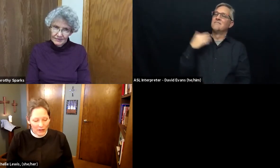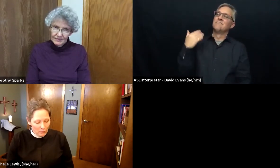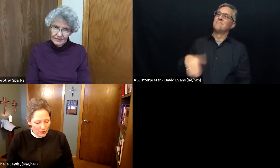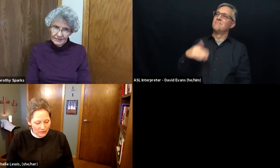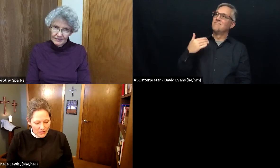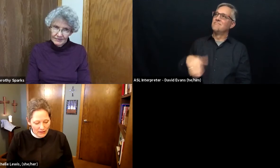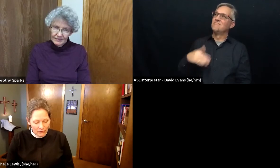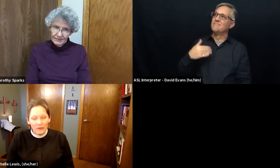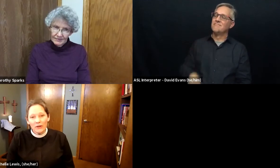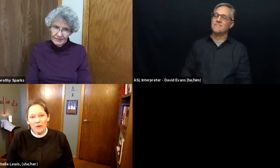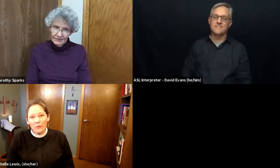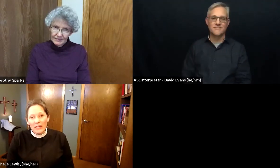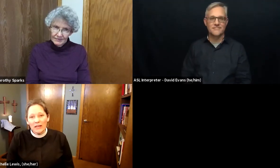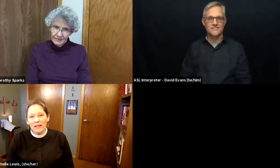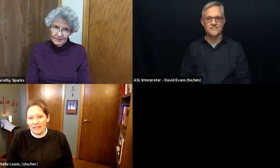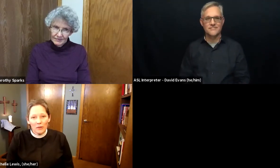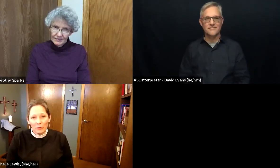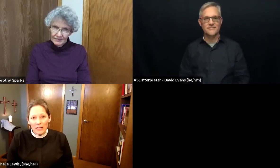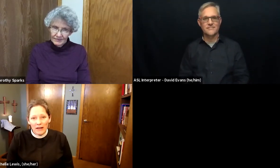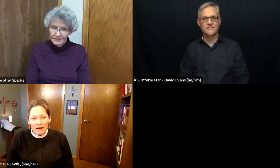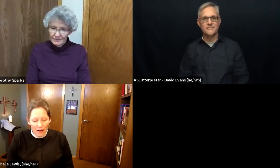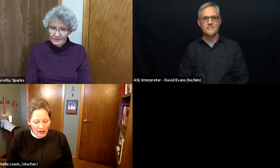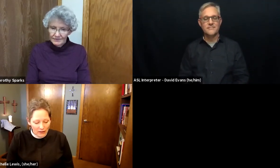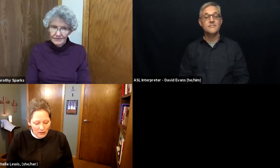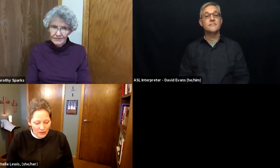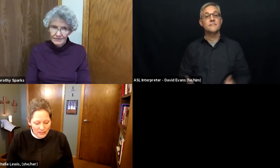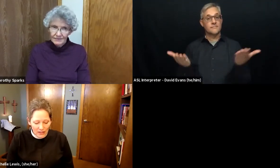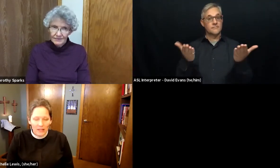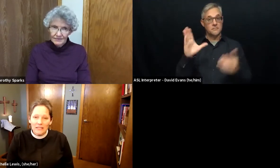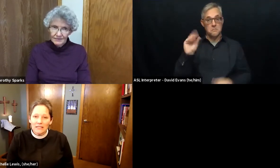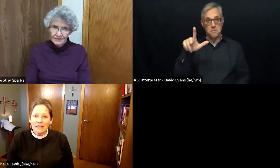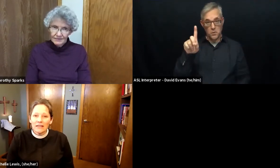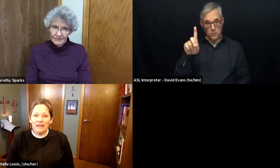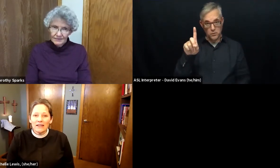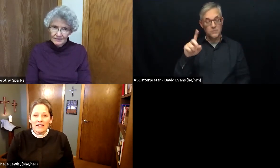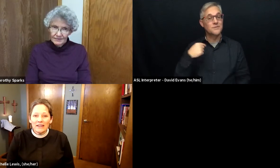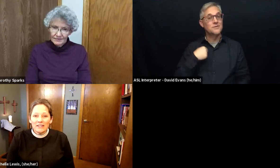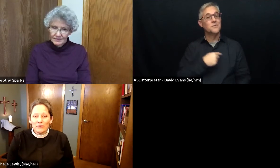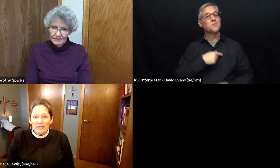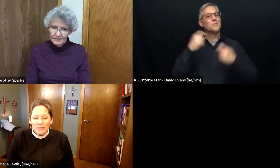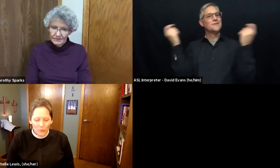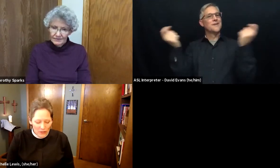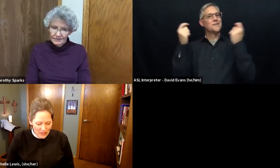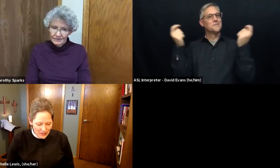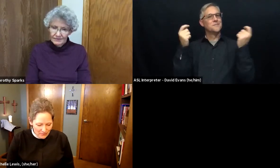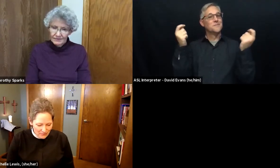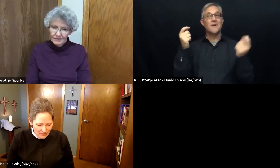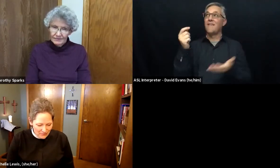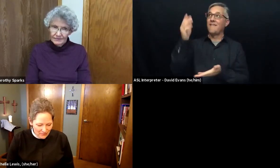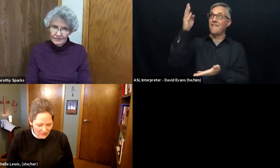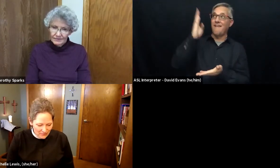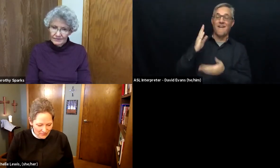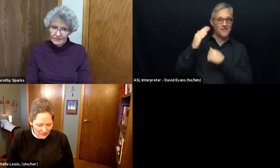Here at Bread of Life, we celebrate that God calls us to this work.